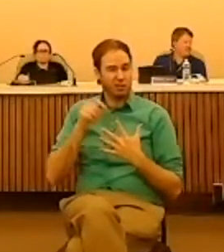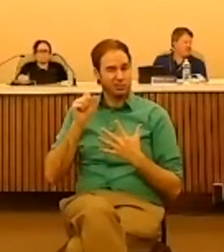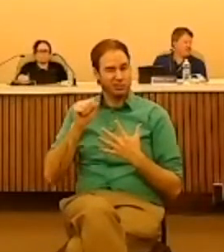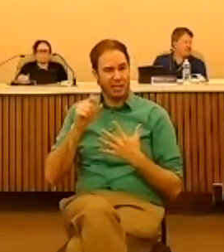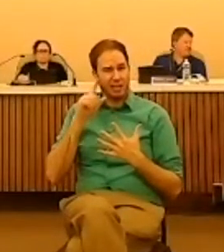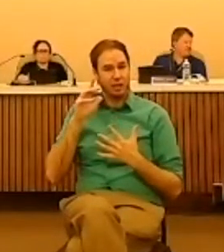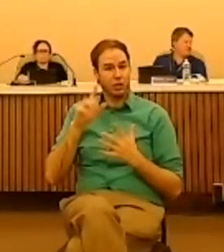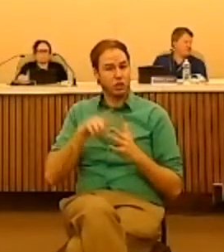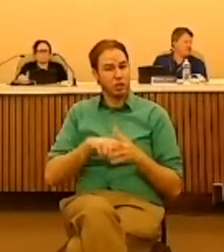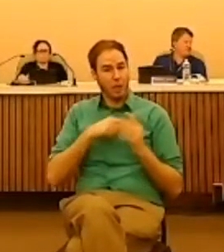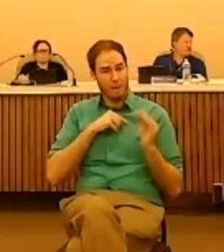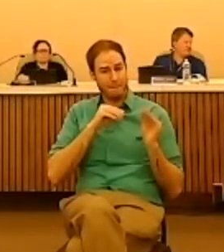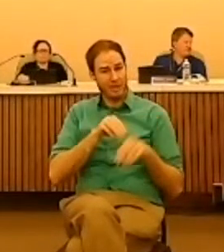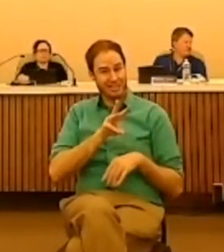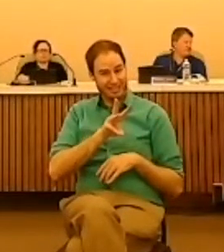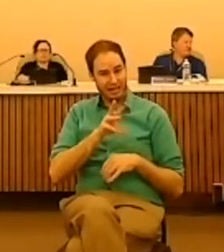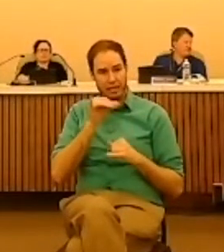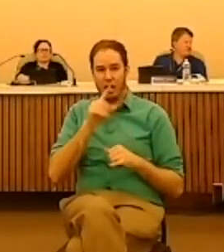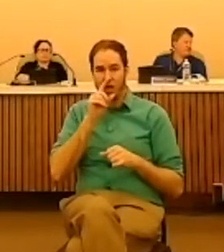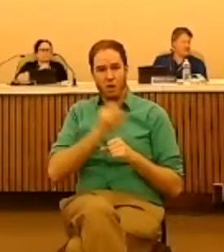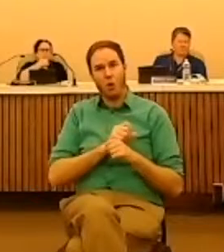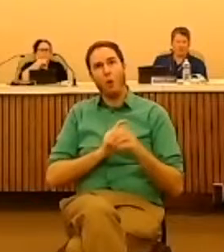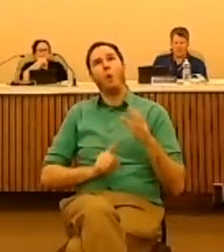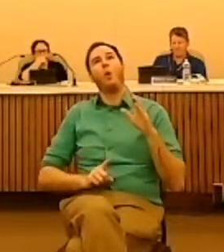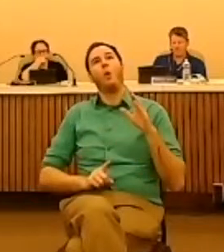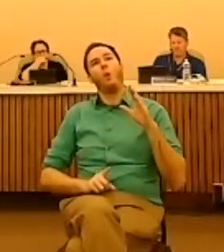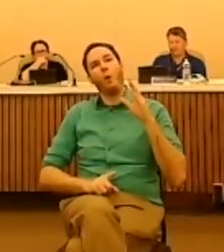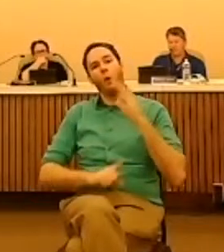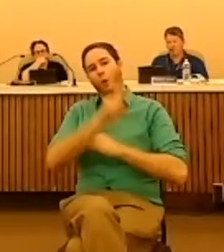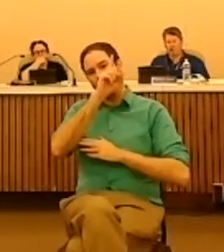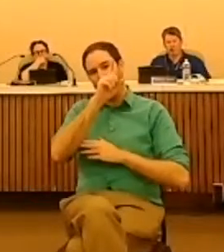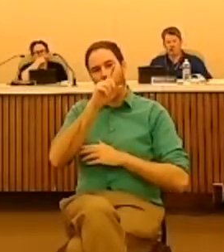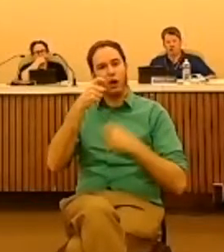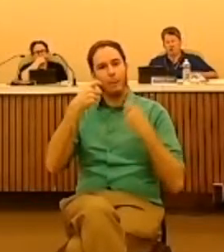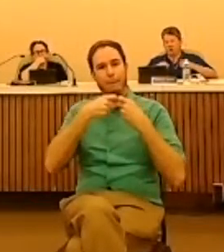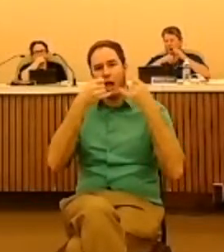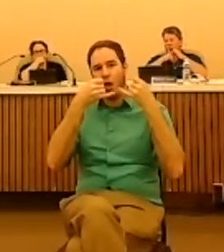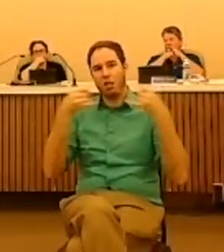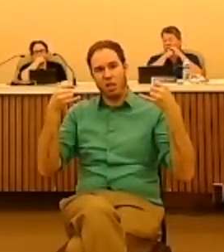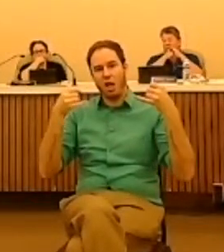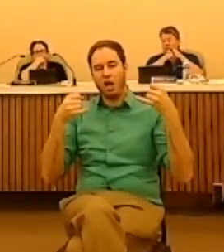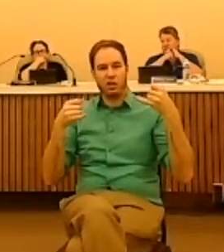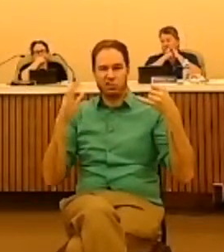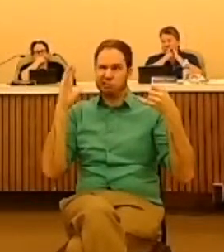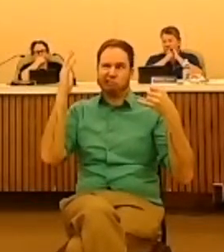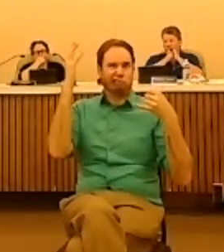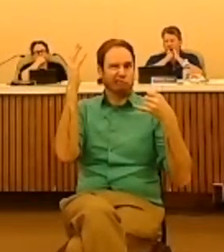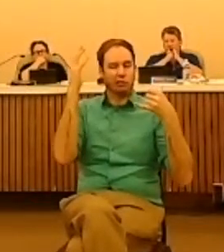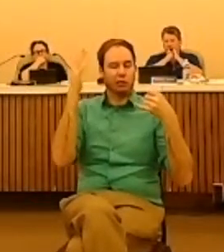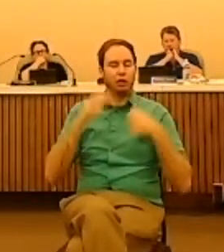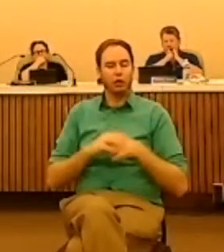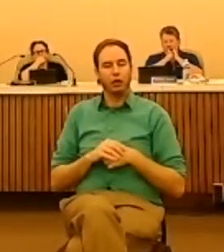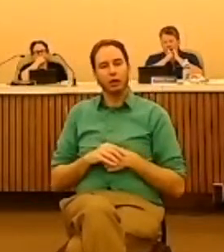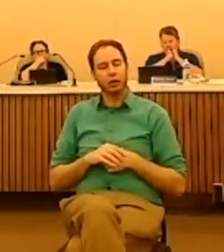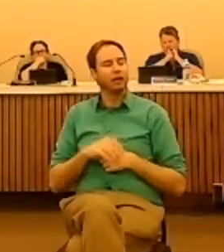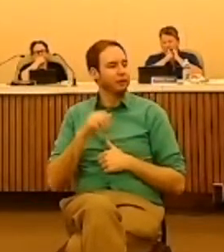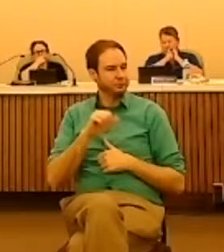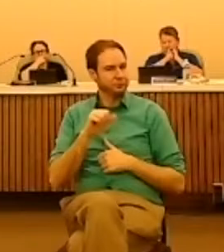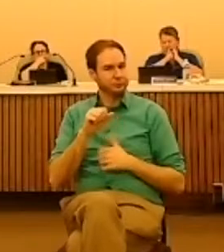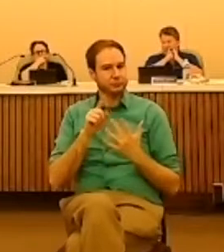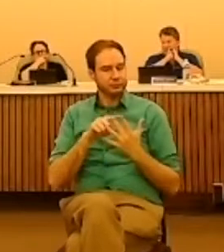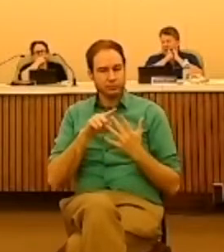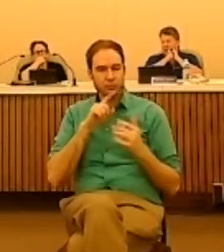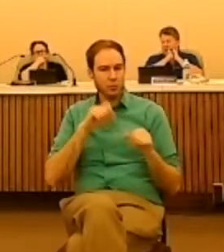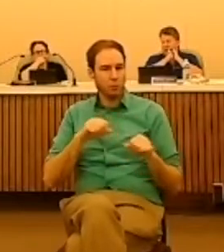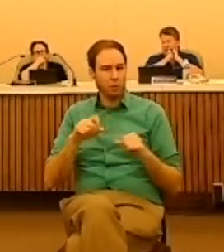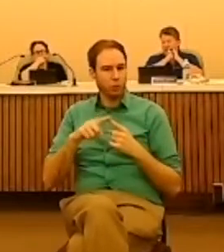probably 6 foot at the time and they're over the power lines. Right. And that was in. So 6 years. that's some other,